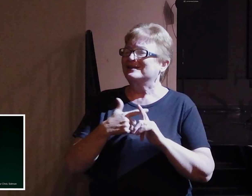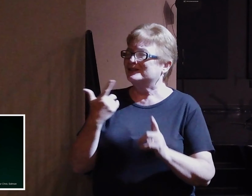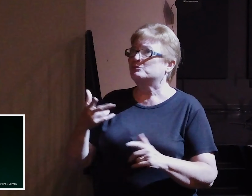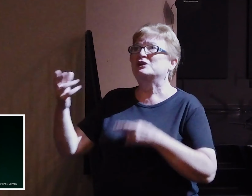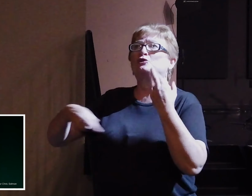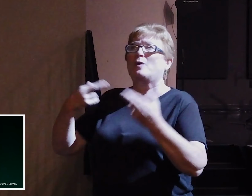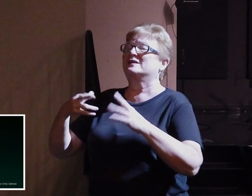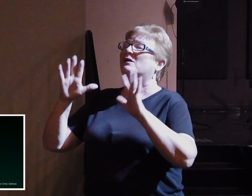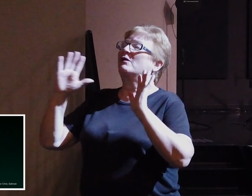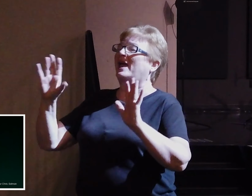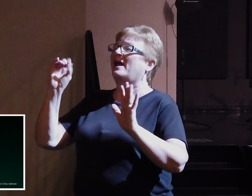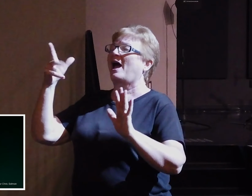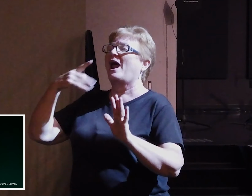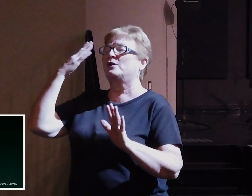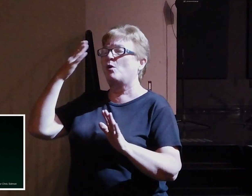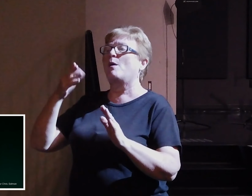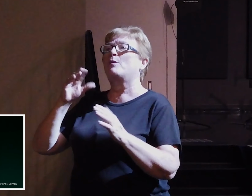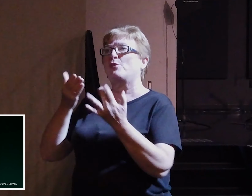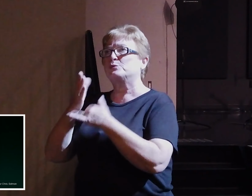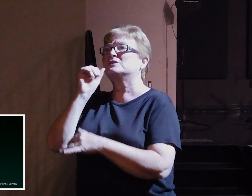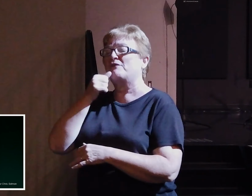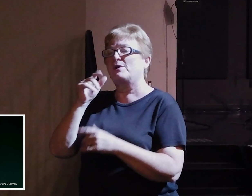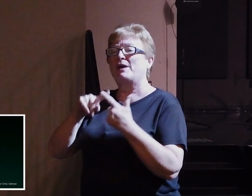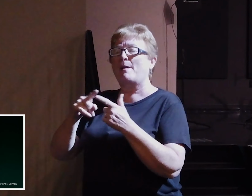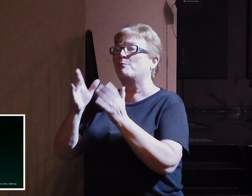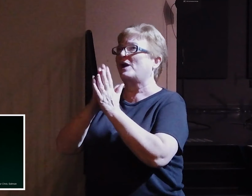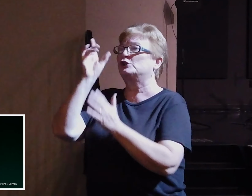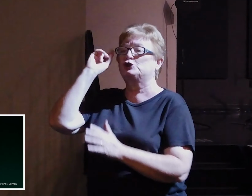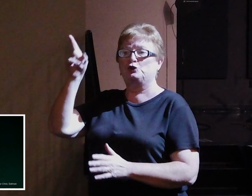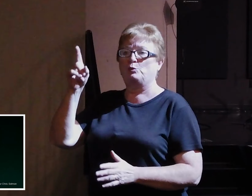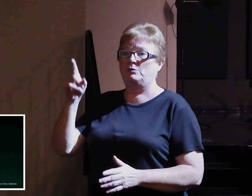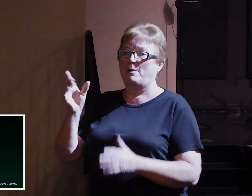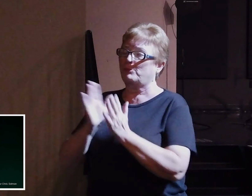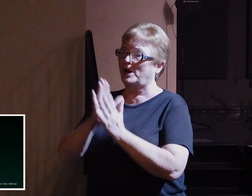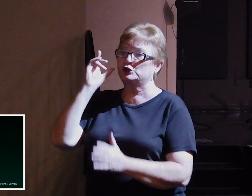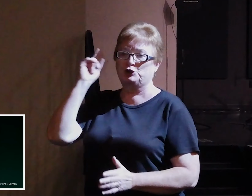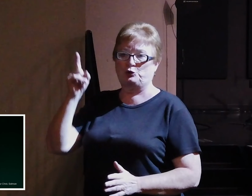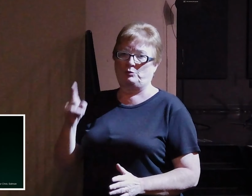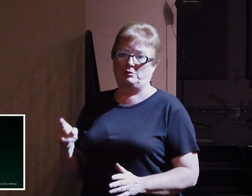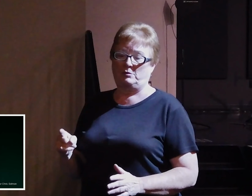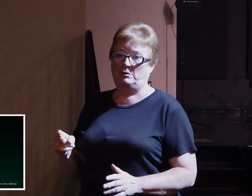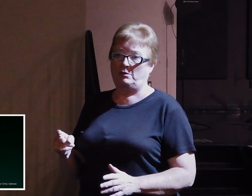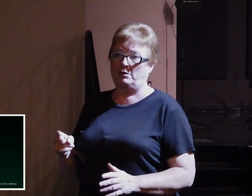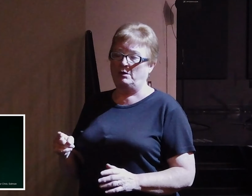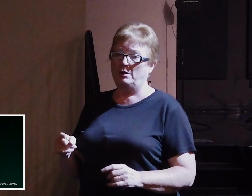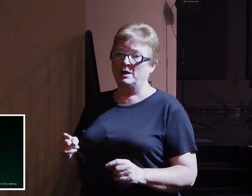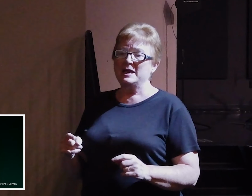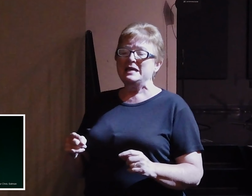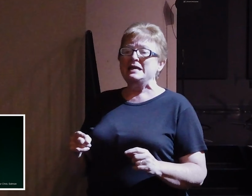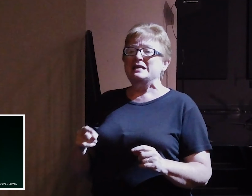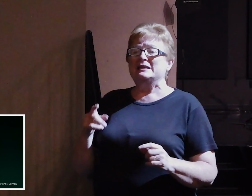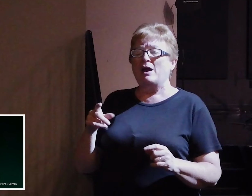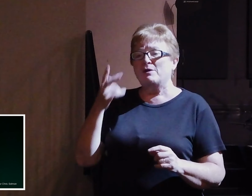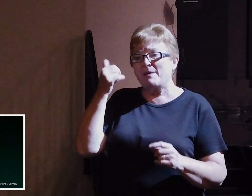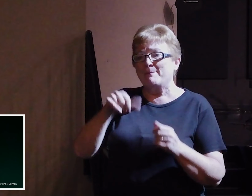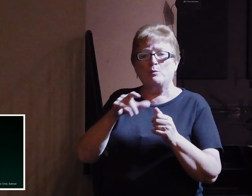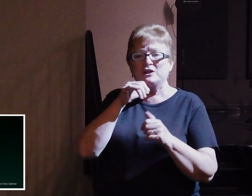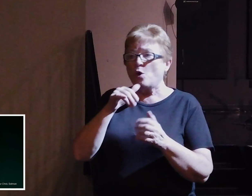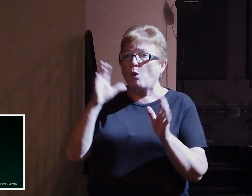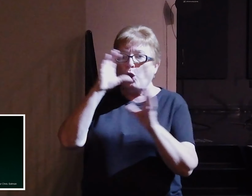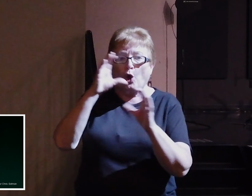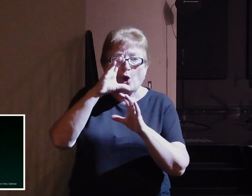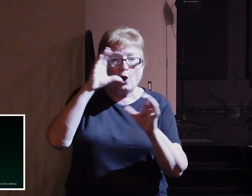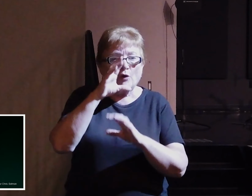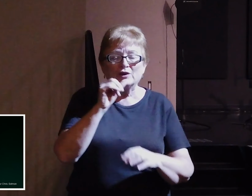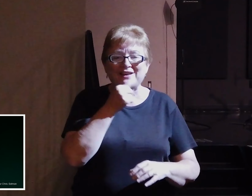attitude. Rejoicing in suffering, though, and this is where the passage goes, doesn't mean that we go looking for it. We're not, hey, okay,